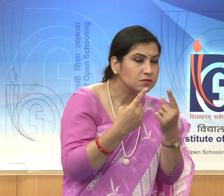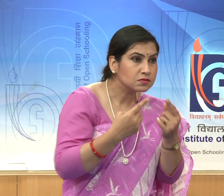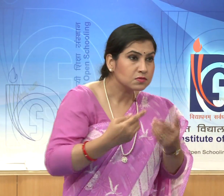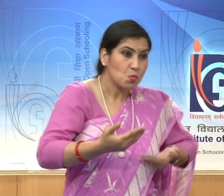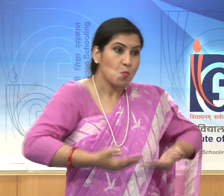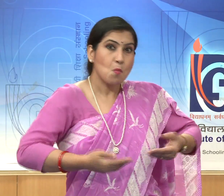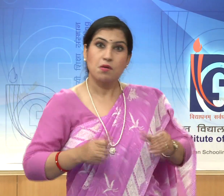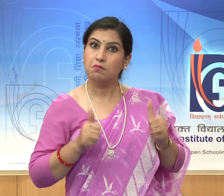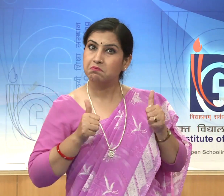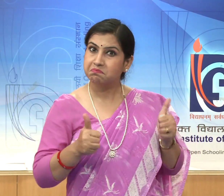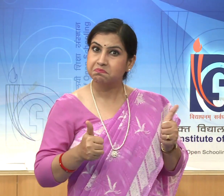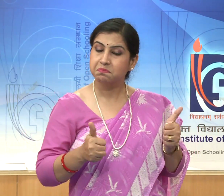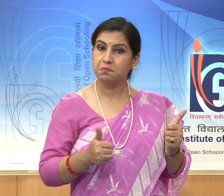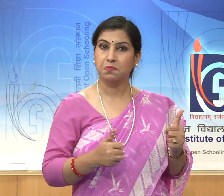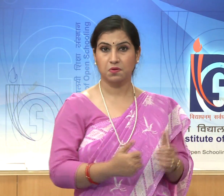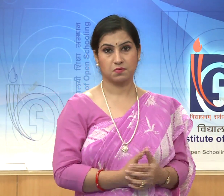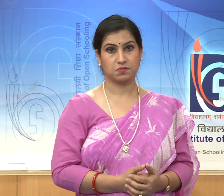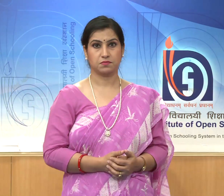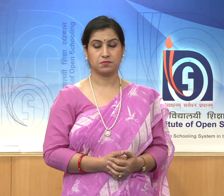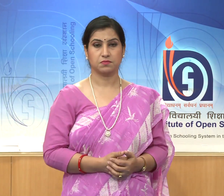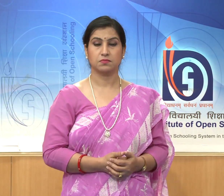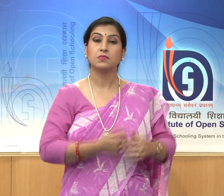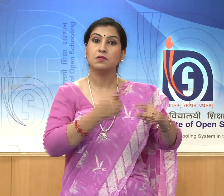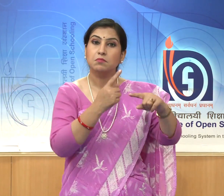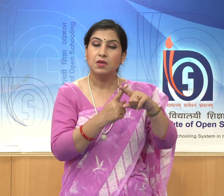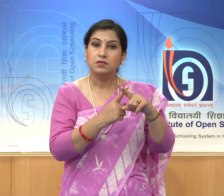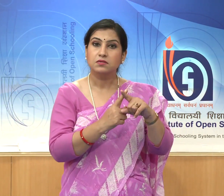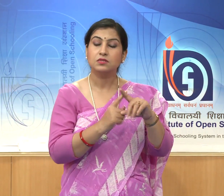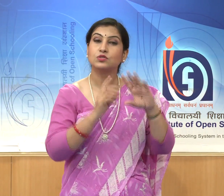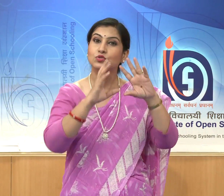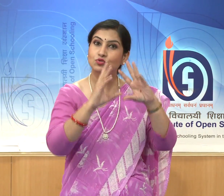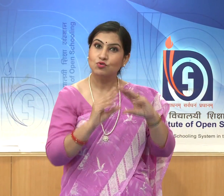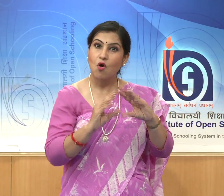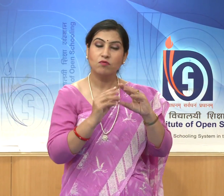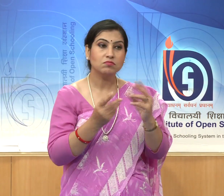graceful attitudes, and soft harmony